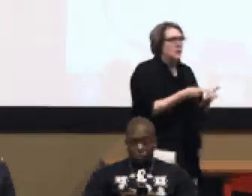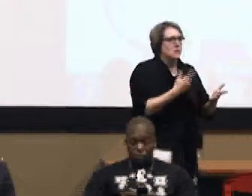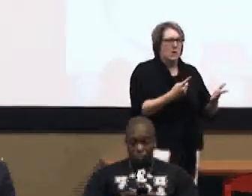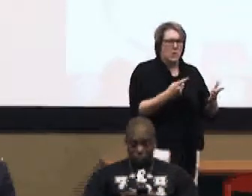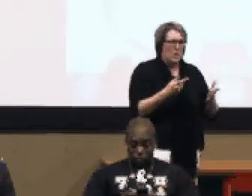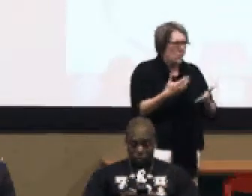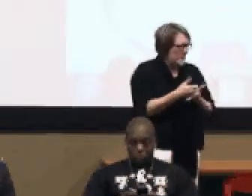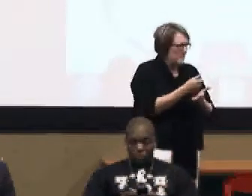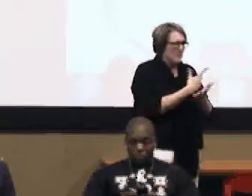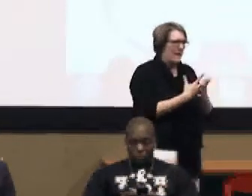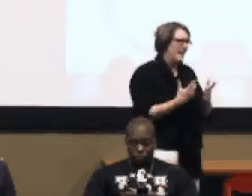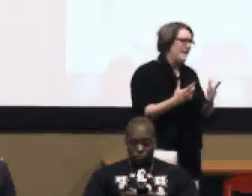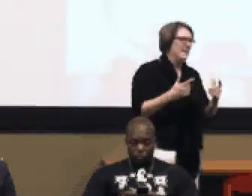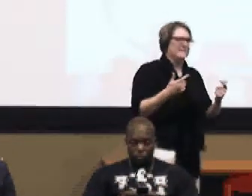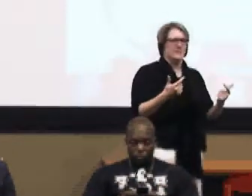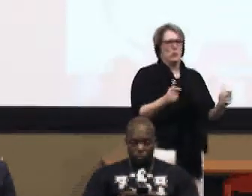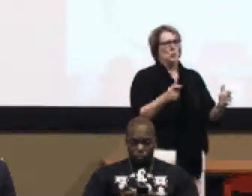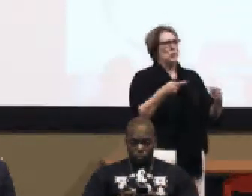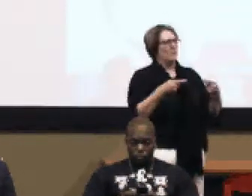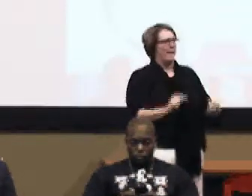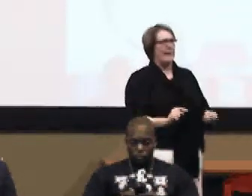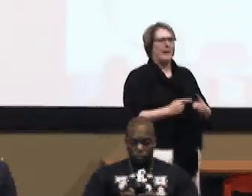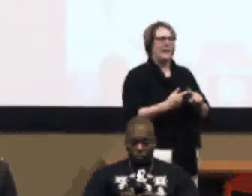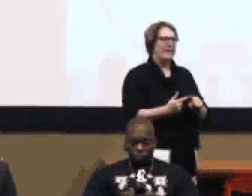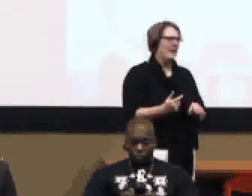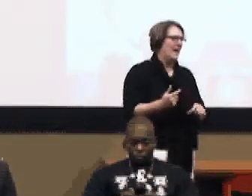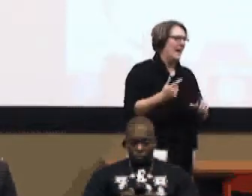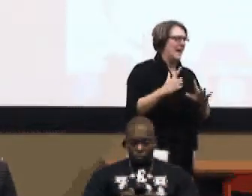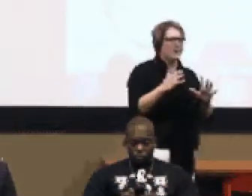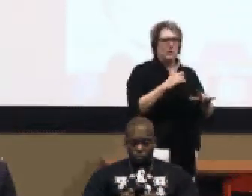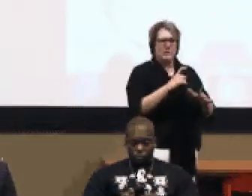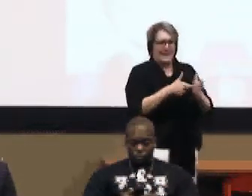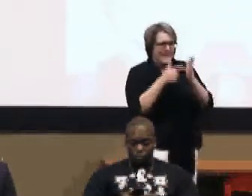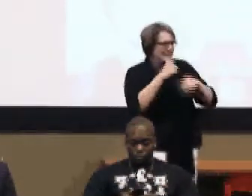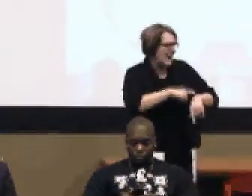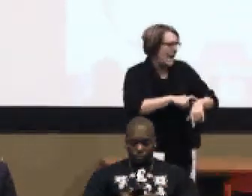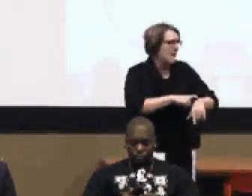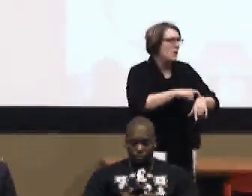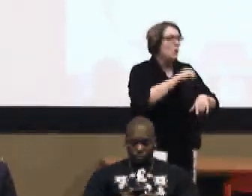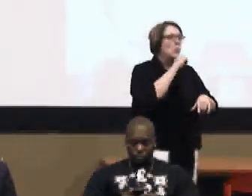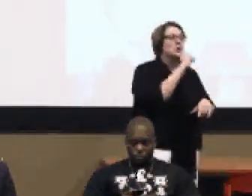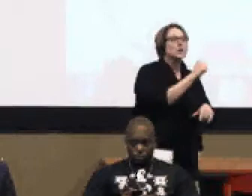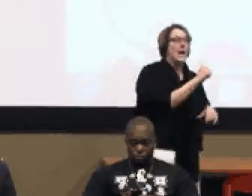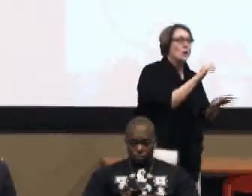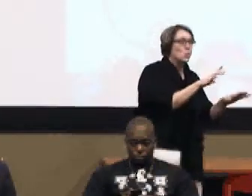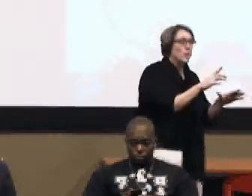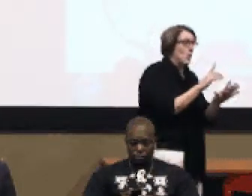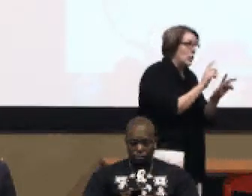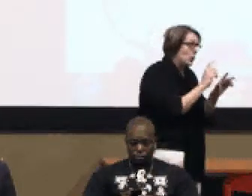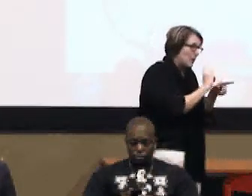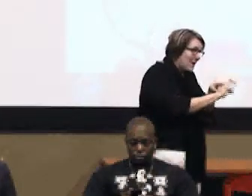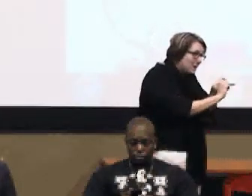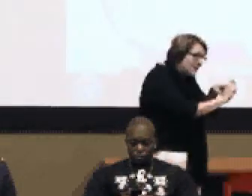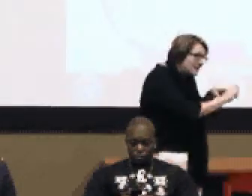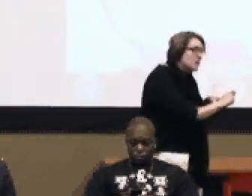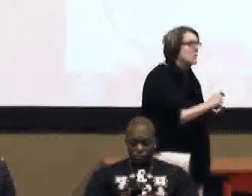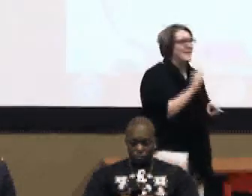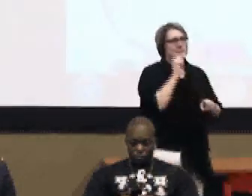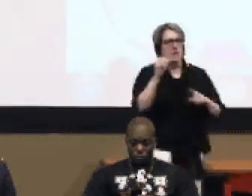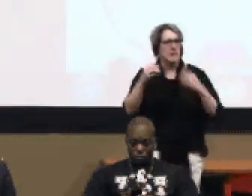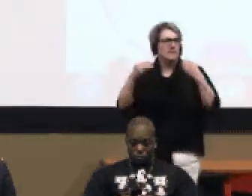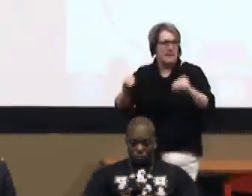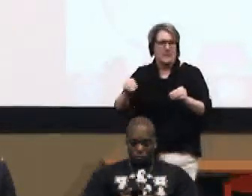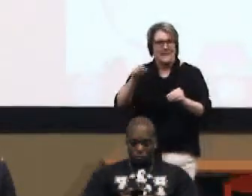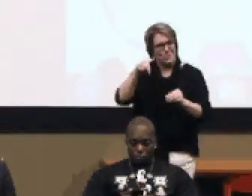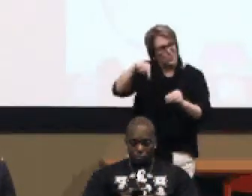the ass. It takes a lot of time. And what you aren't doing while you're out talking to investors is like selling things to clients, which is the thing that you